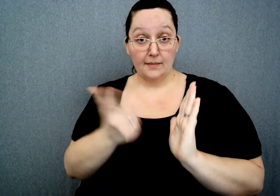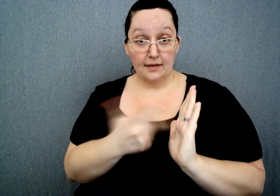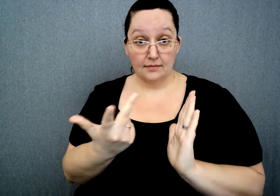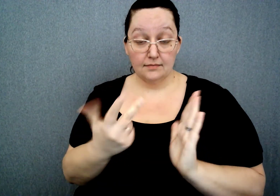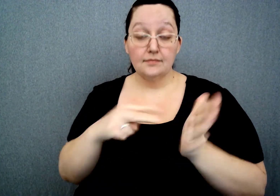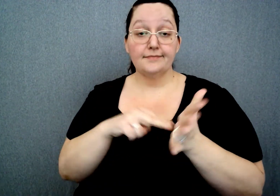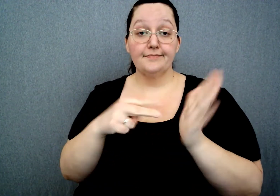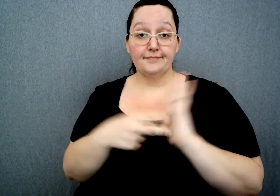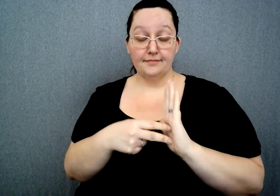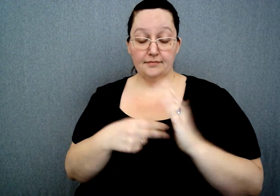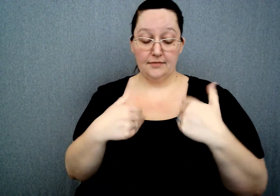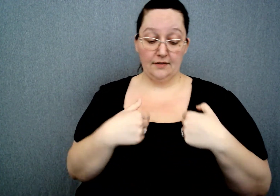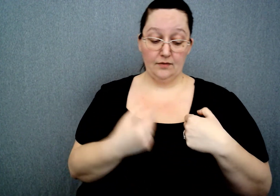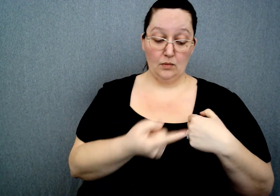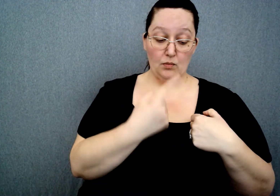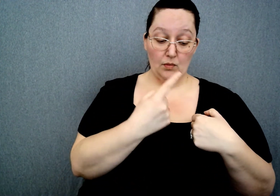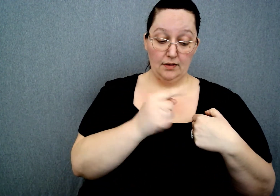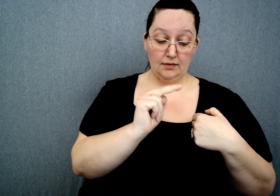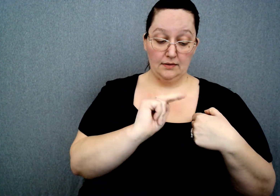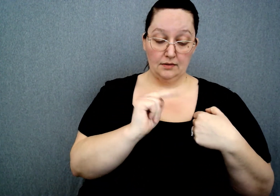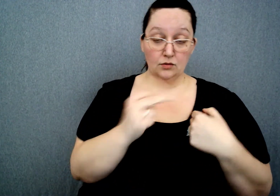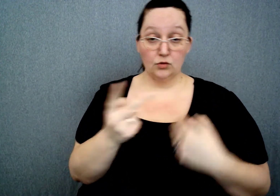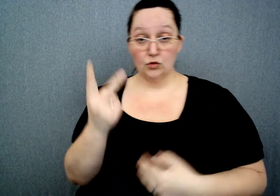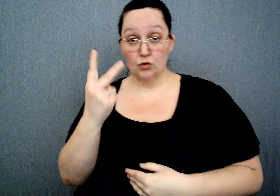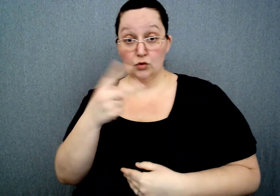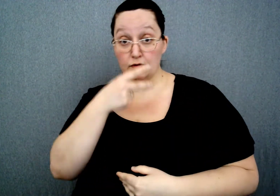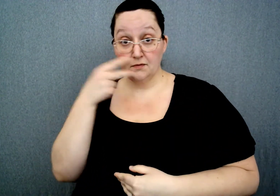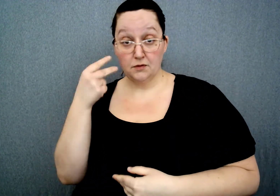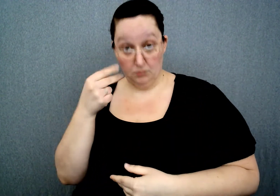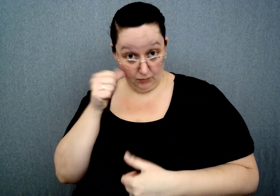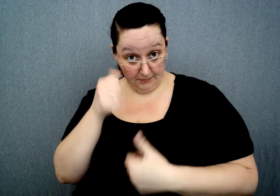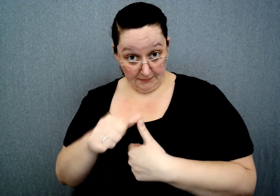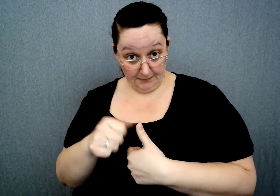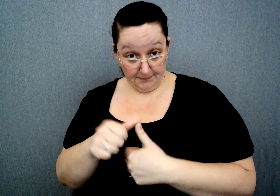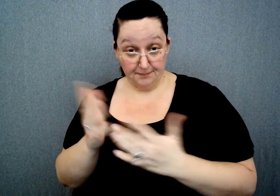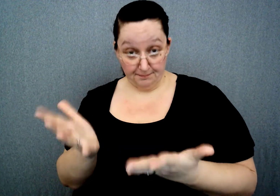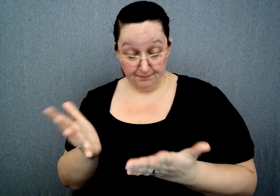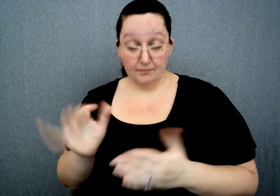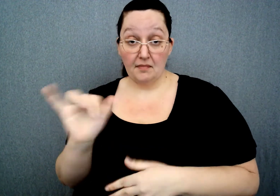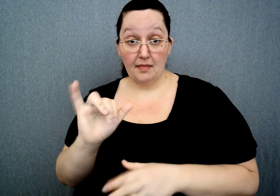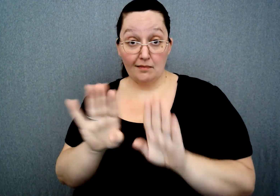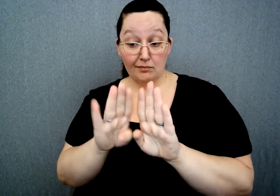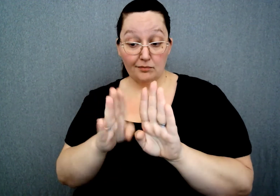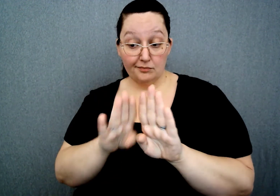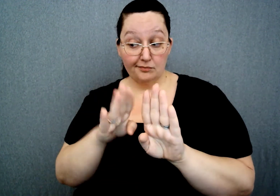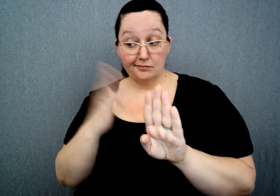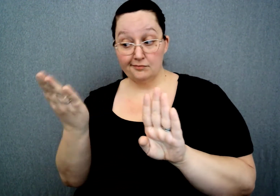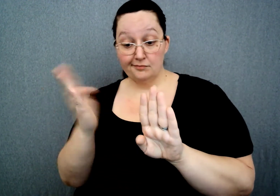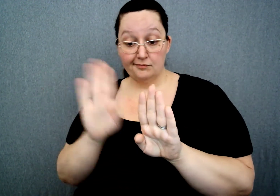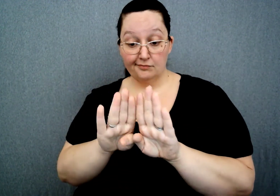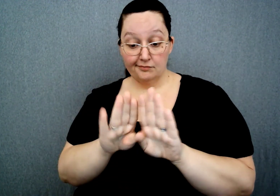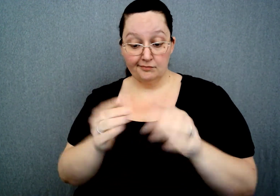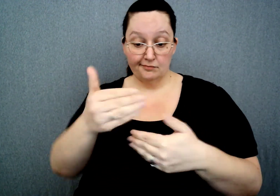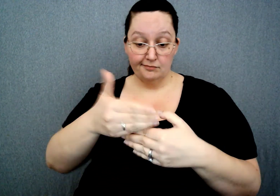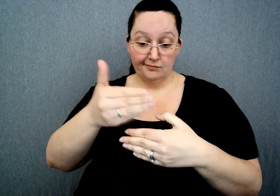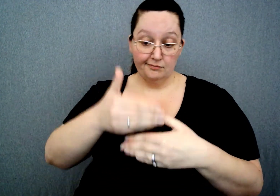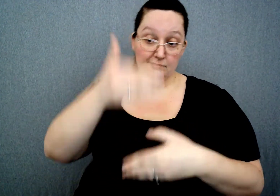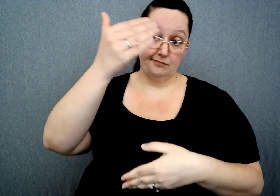triplicate. You know what this means. It means you have one noun, two verbs, like door, open door, close door, window,